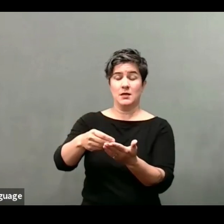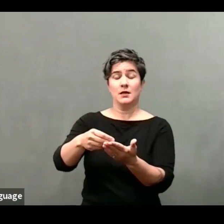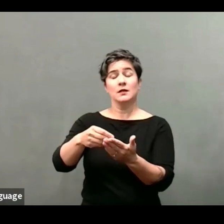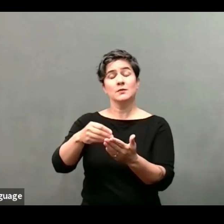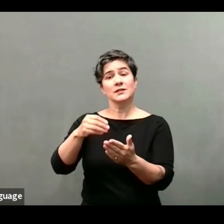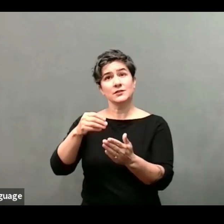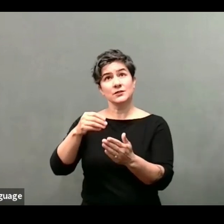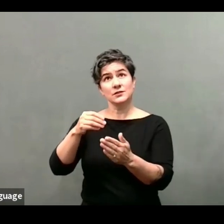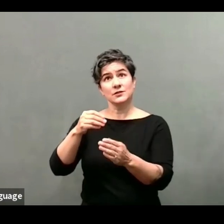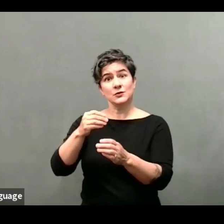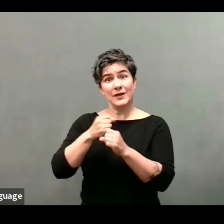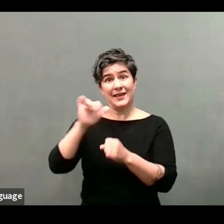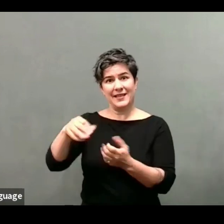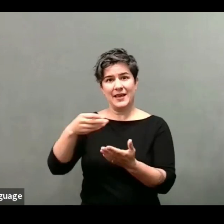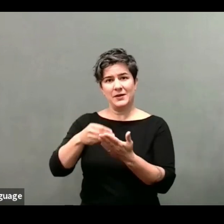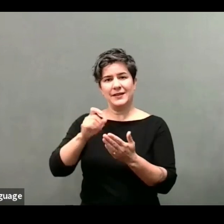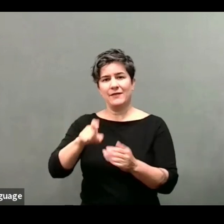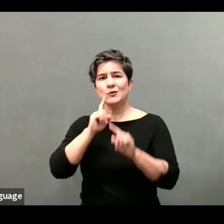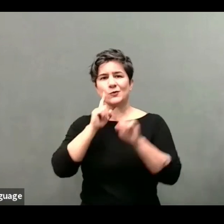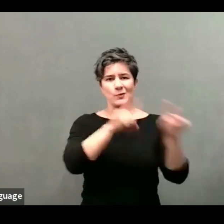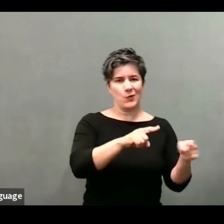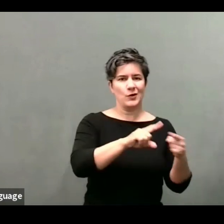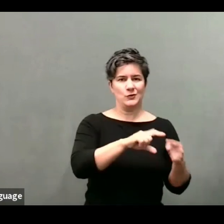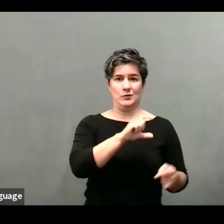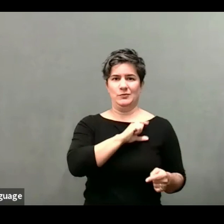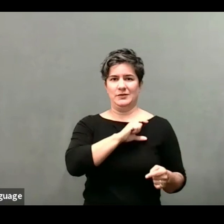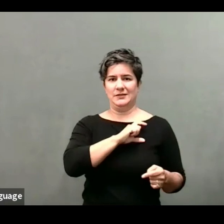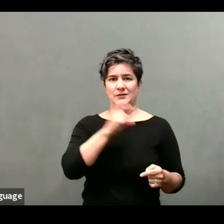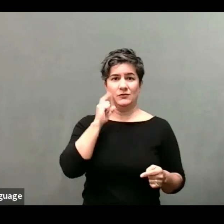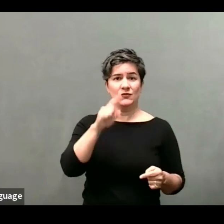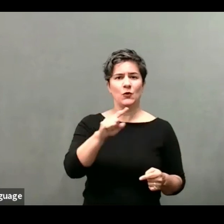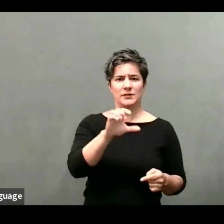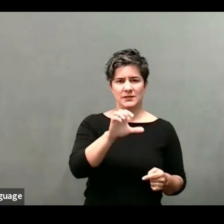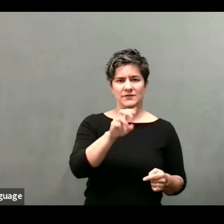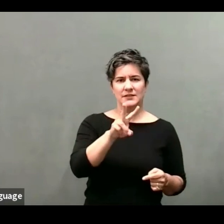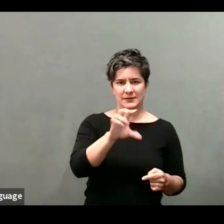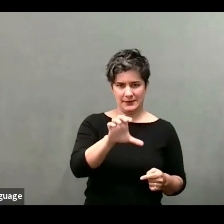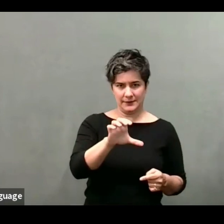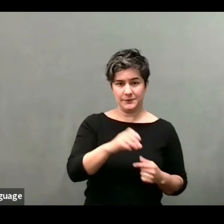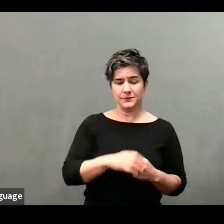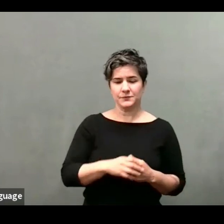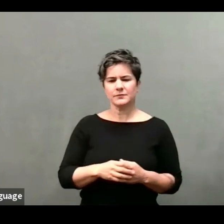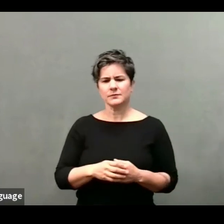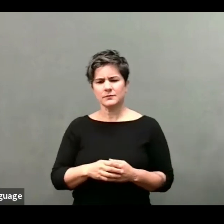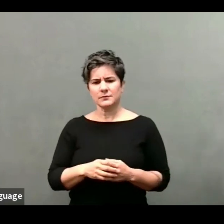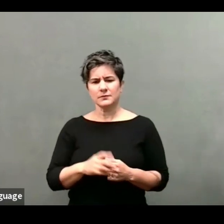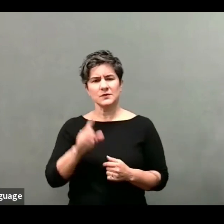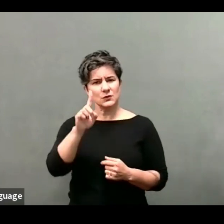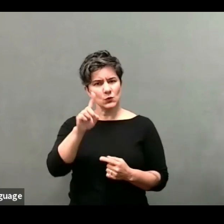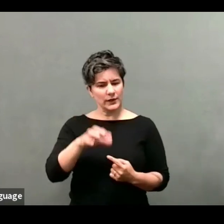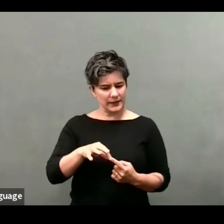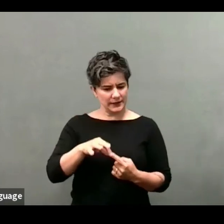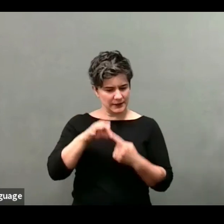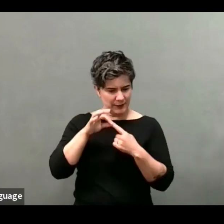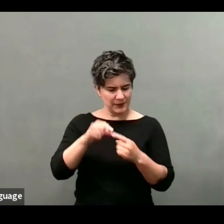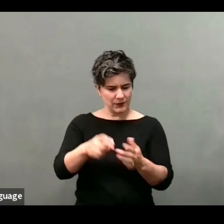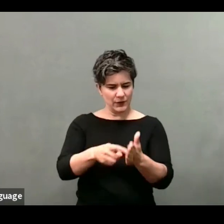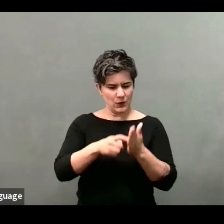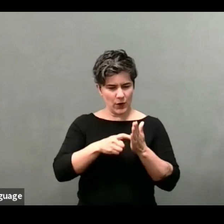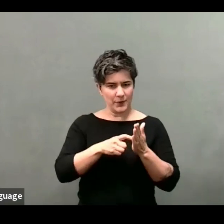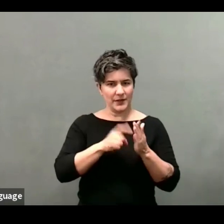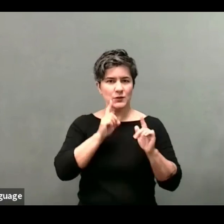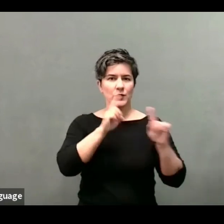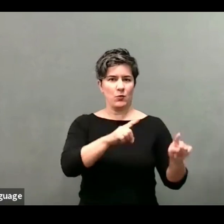receive access or to get access to CBC. And there is one exception for the requirement to report to